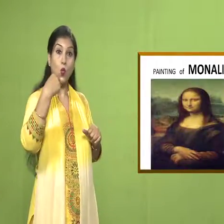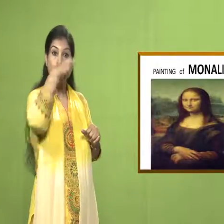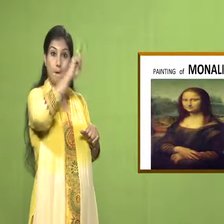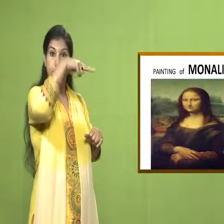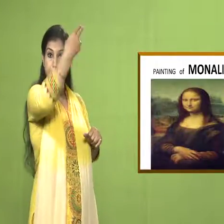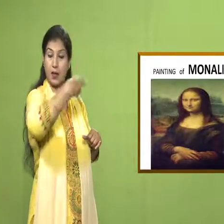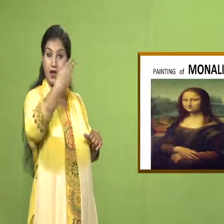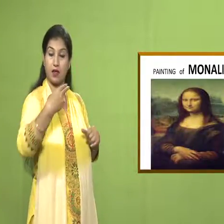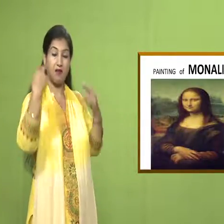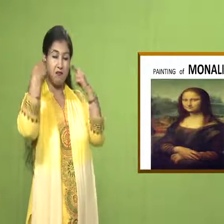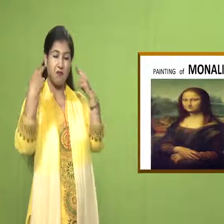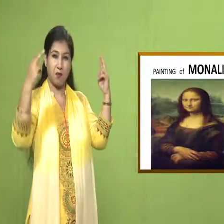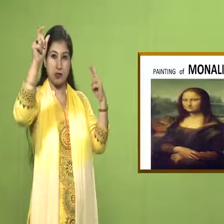Leonardo da Vinci.